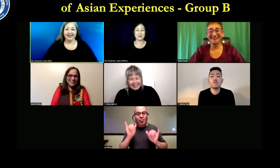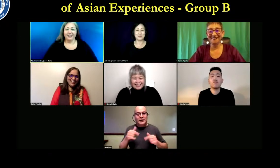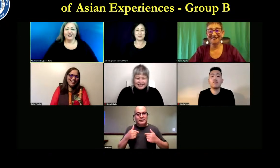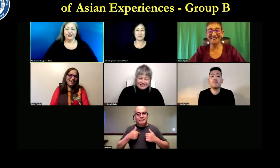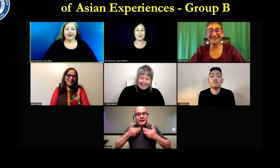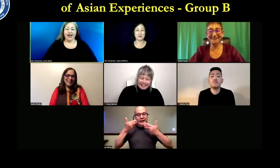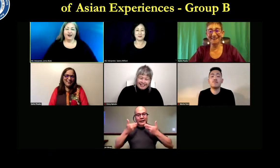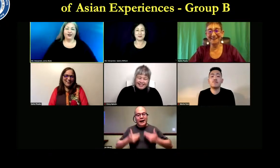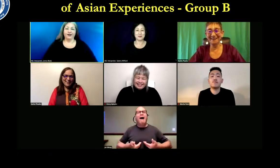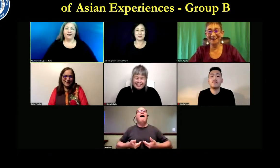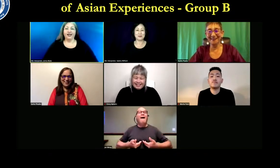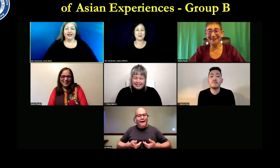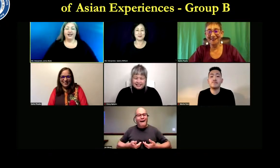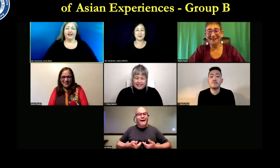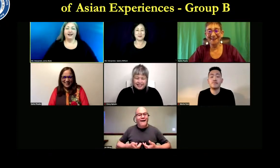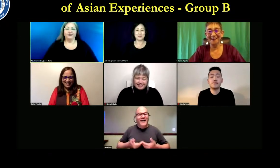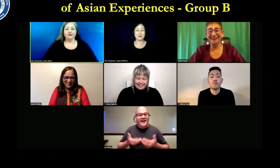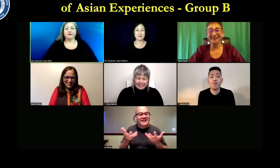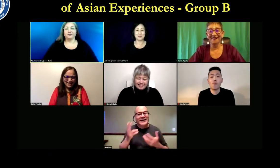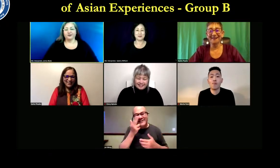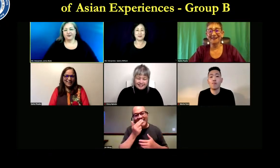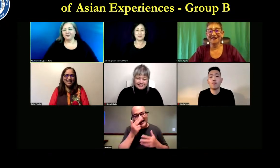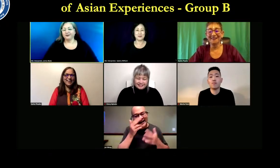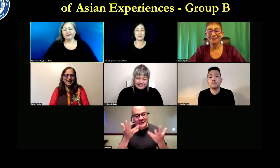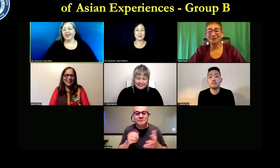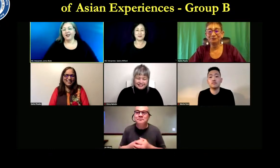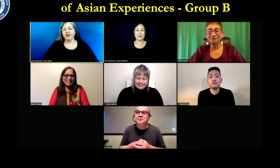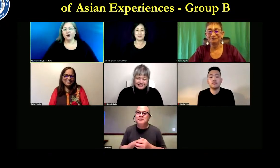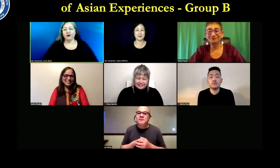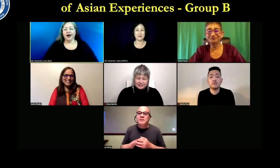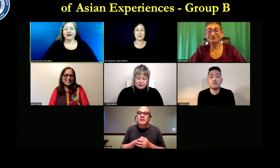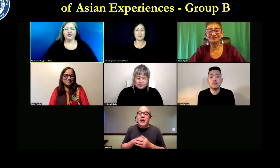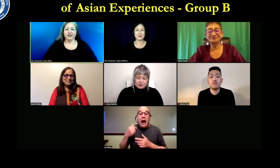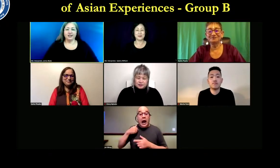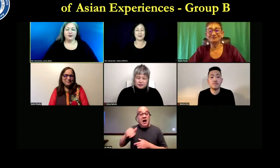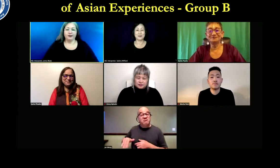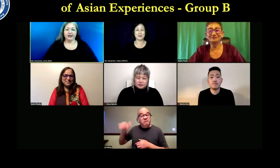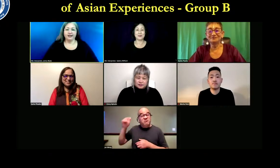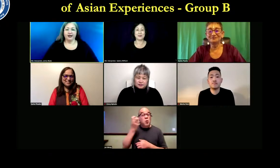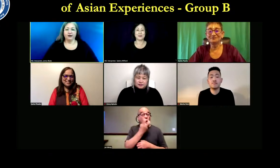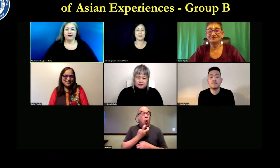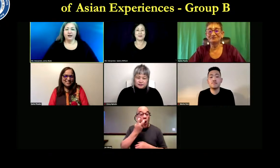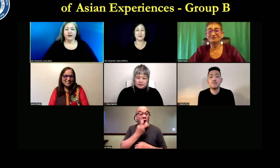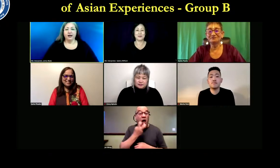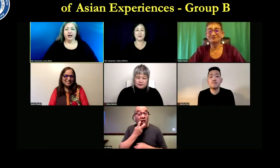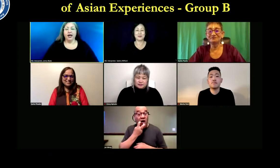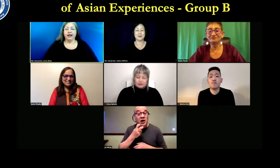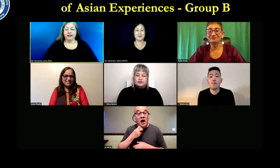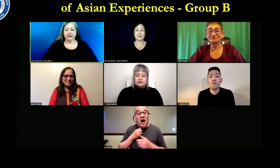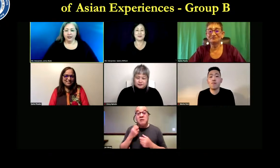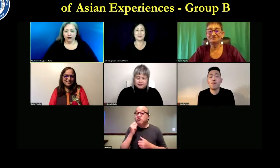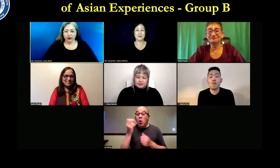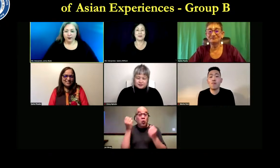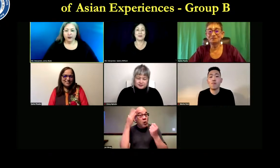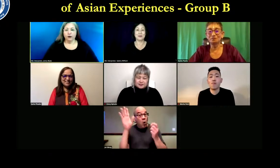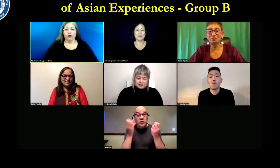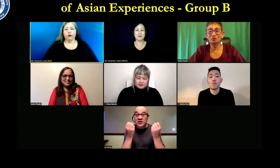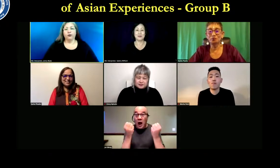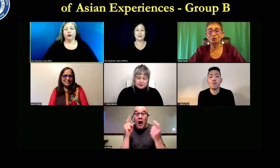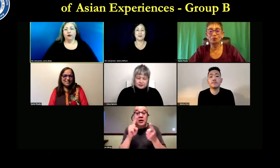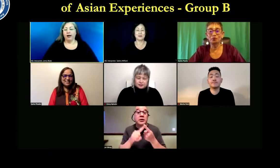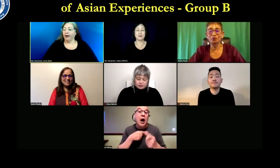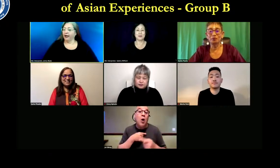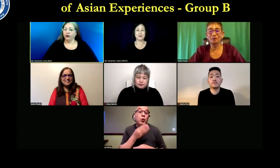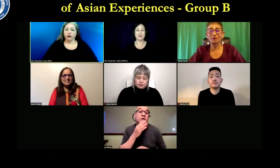day so that I could fit in? No, I could just be myself. And I did grow up in an